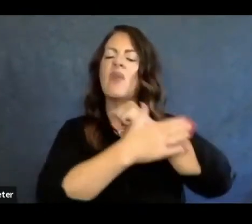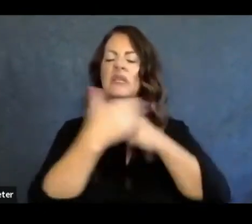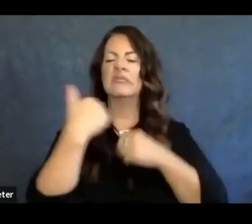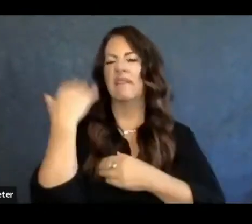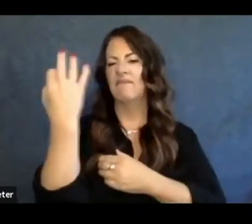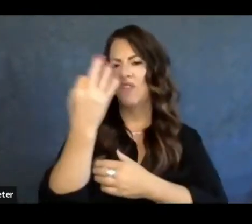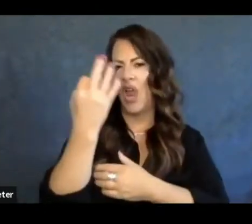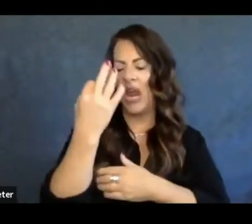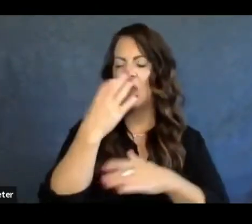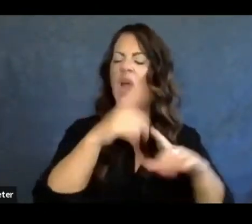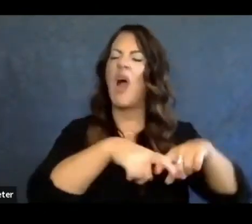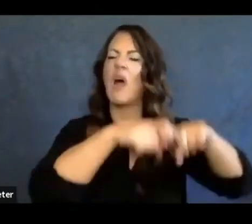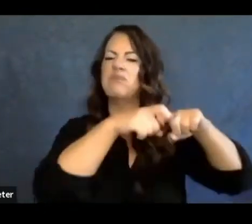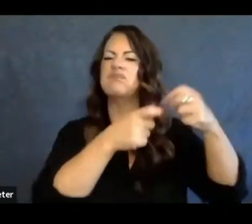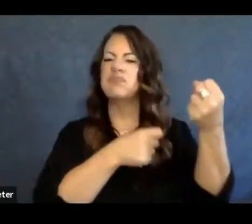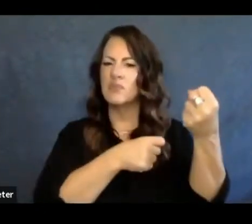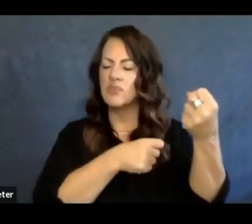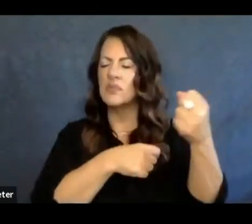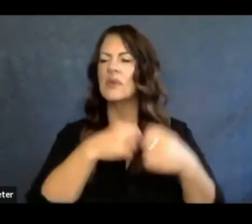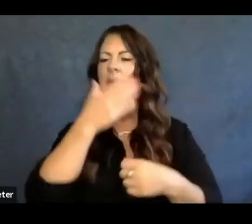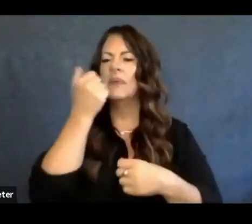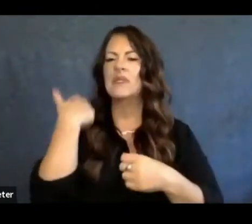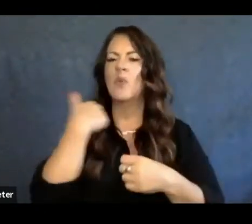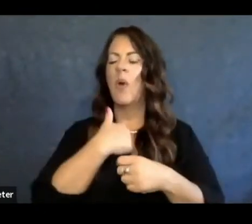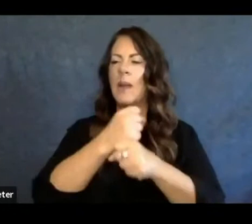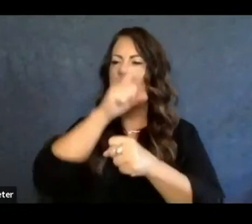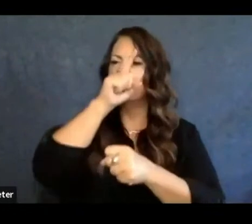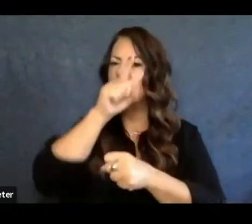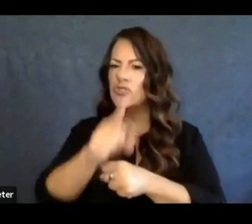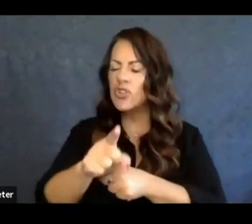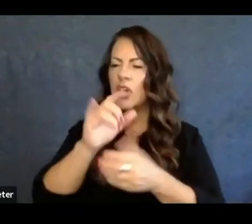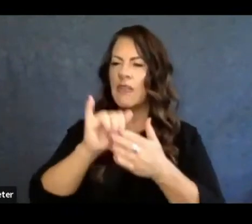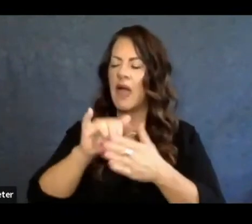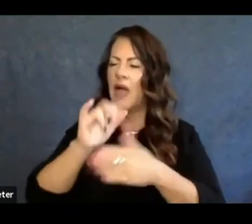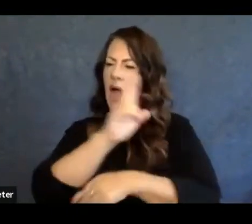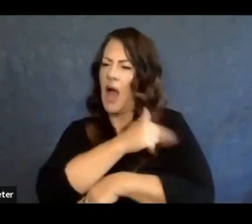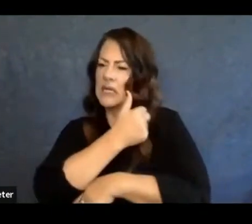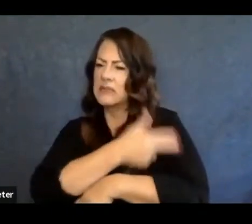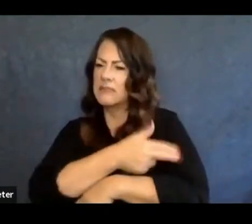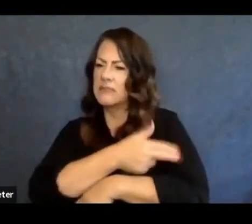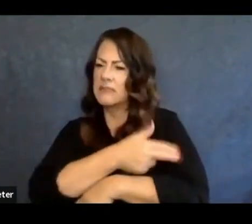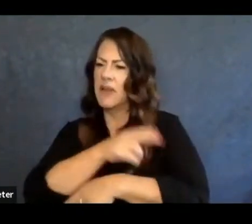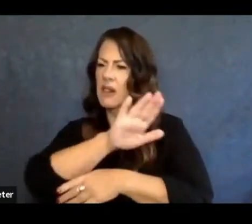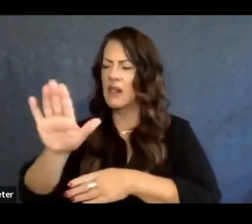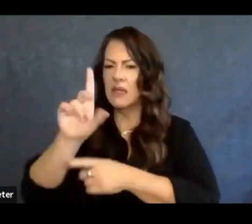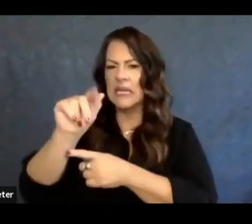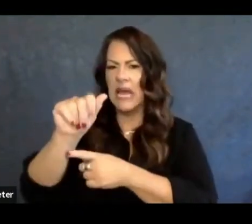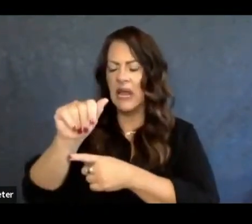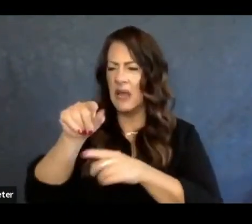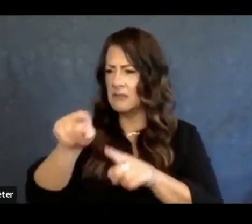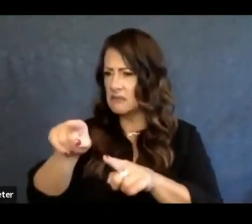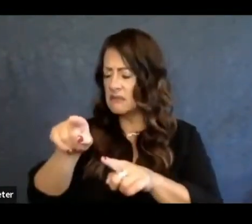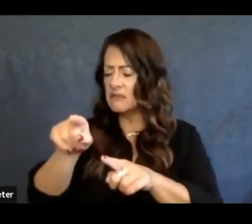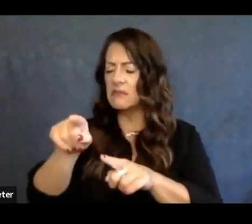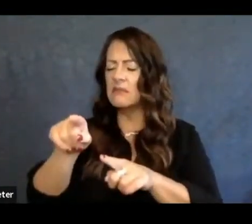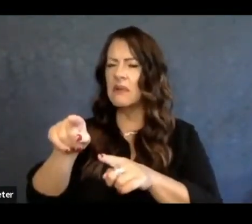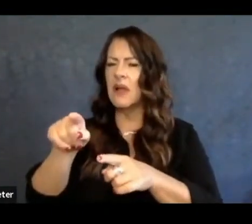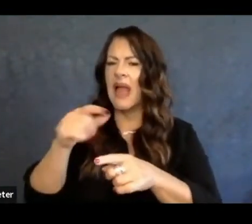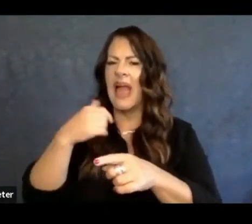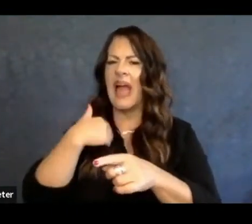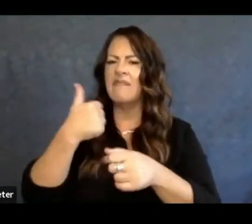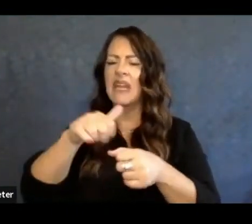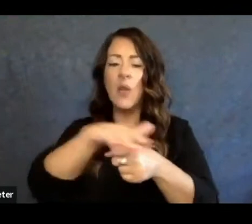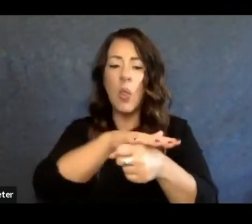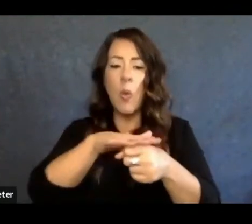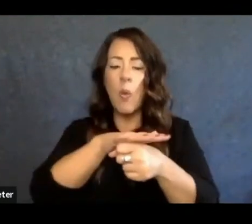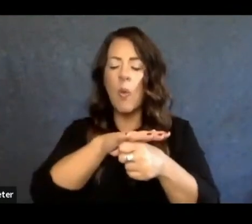of a different reason. We were looking at ensuring that the hospital data that we knew had transitioned from our local state